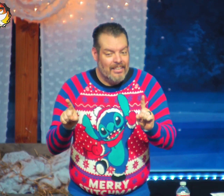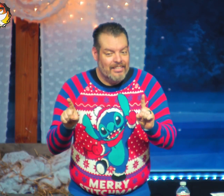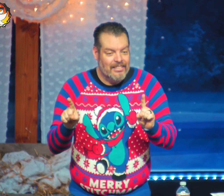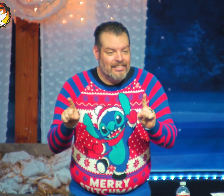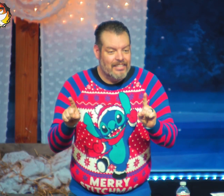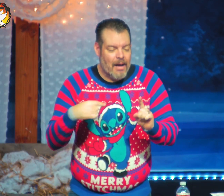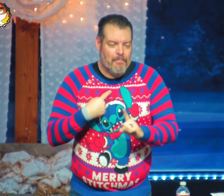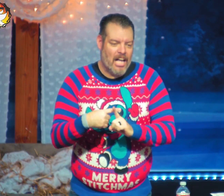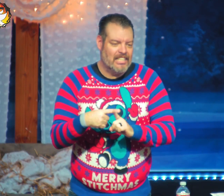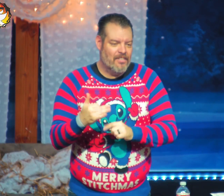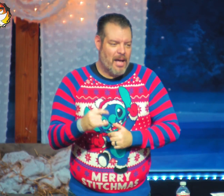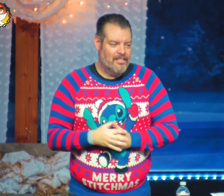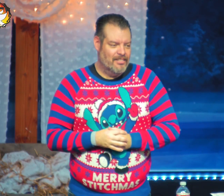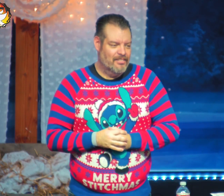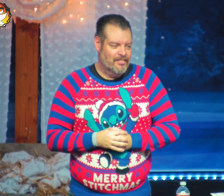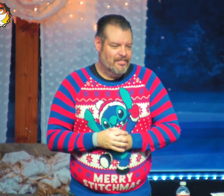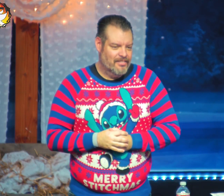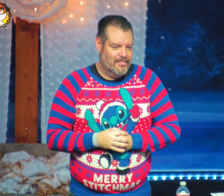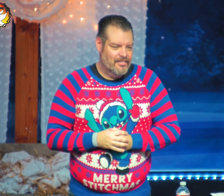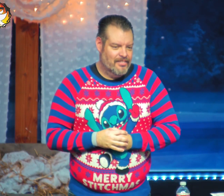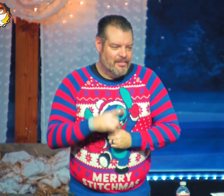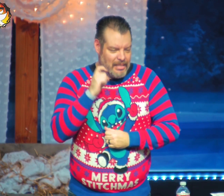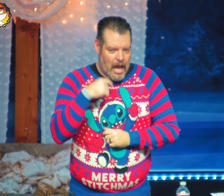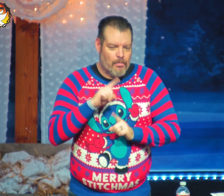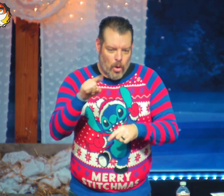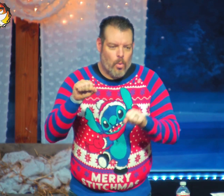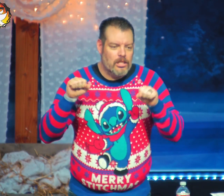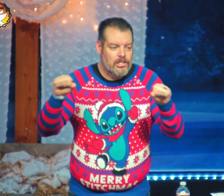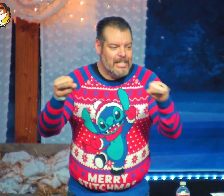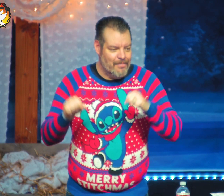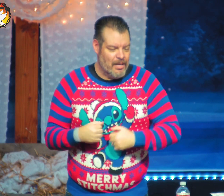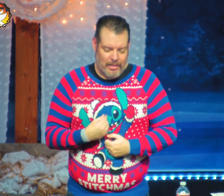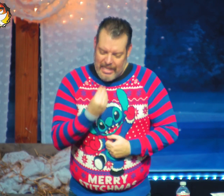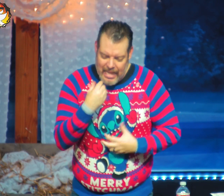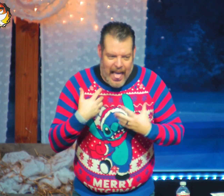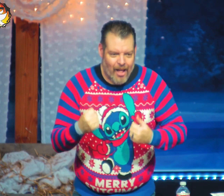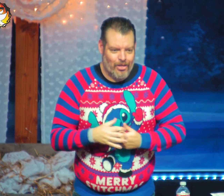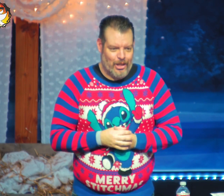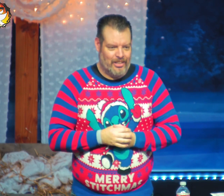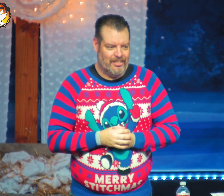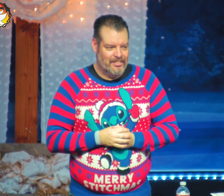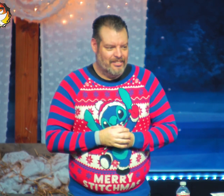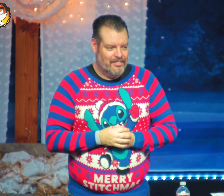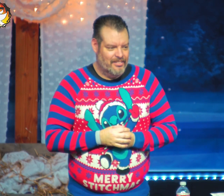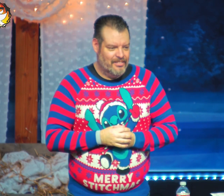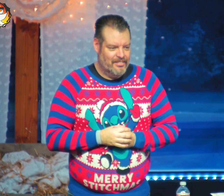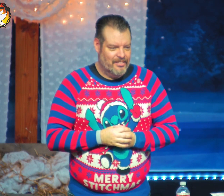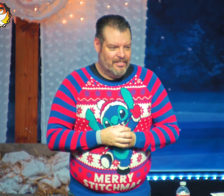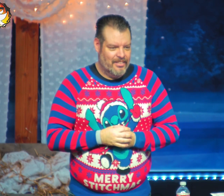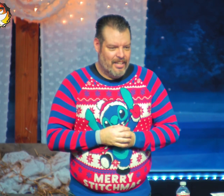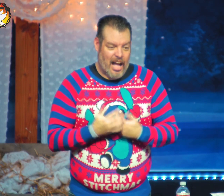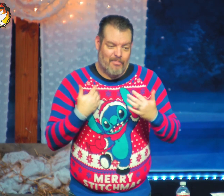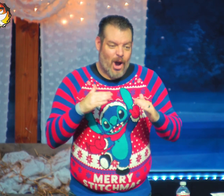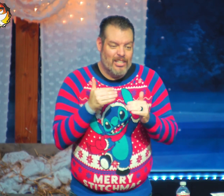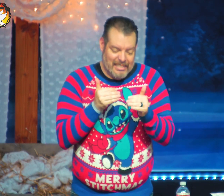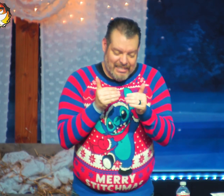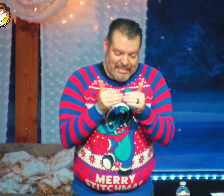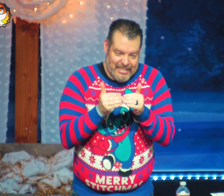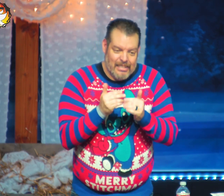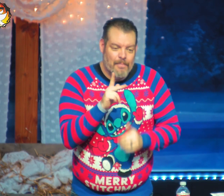my blood pressure was perfect. Whew. But my cholesterol, not so much. That's a different story. I need to eat a